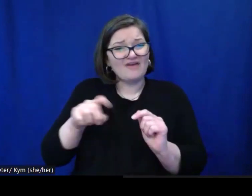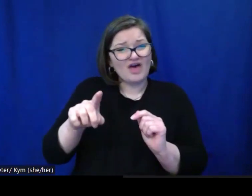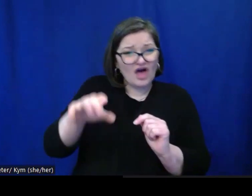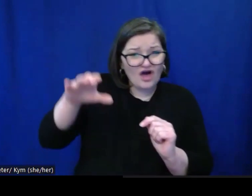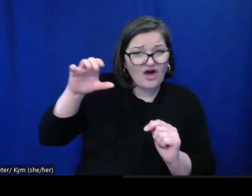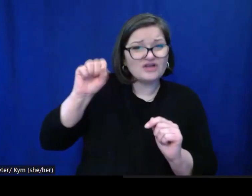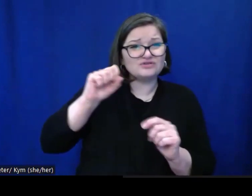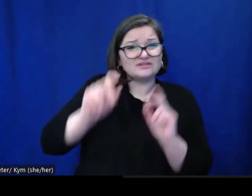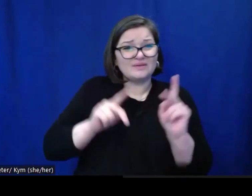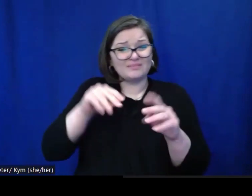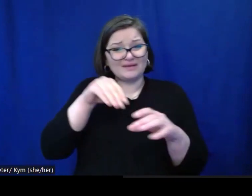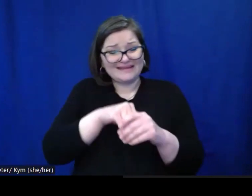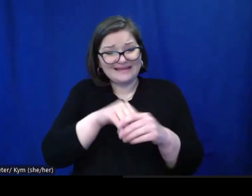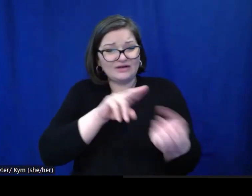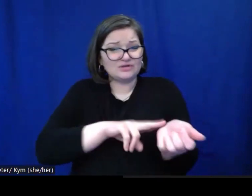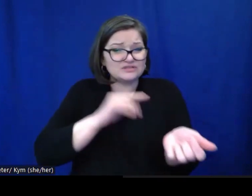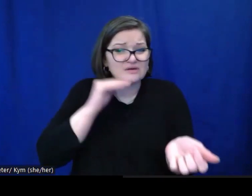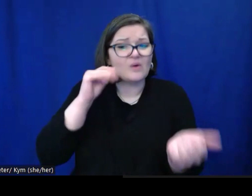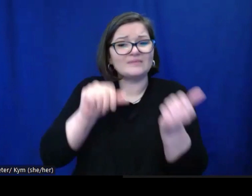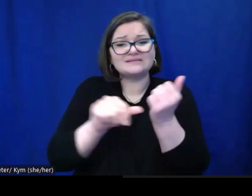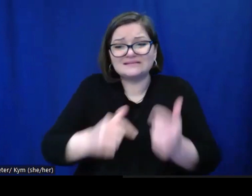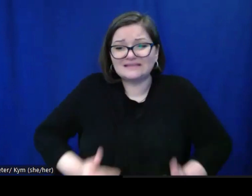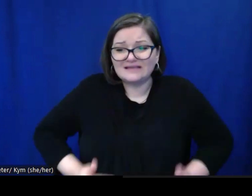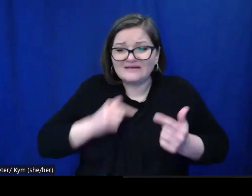nursing homes and assisted livings who have